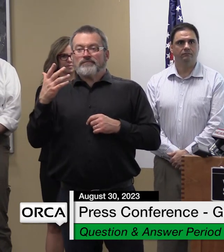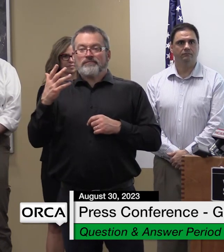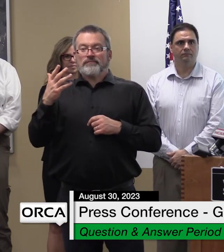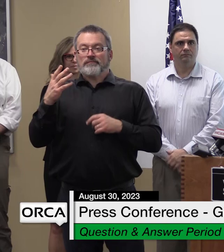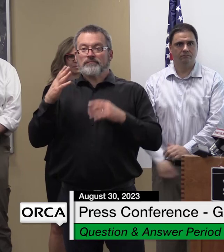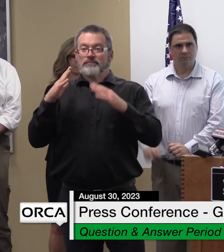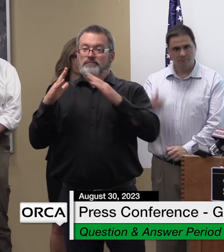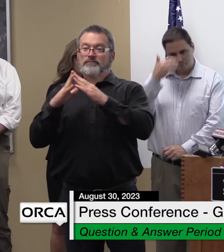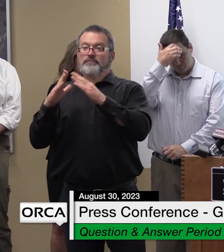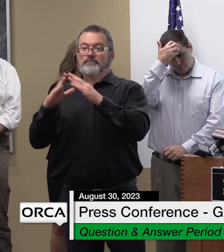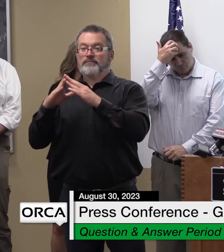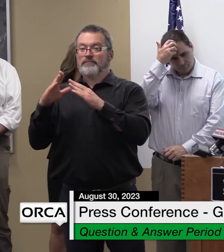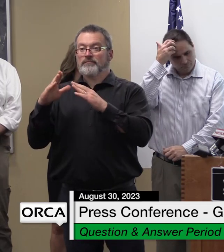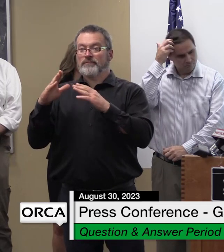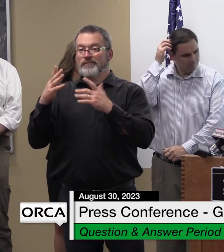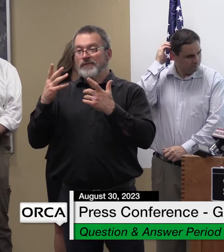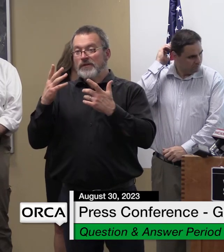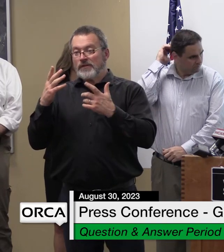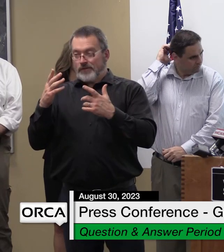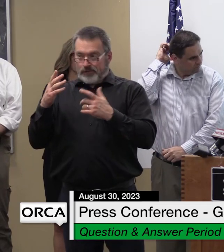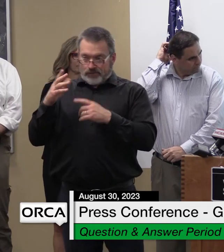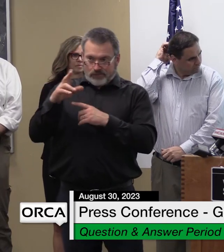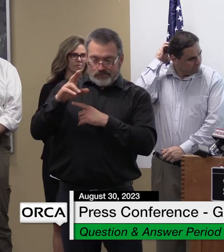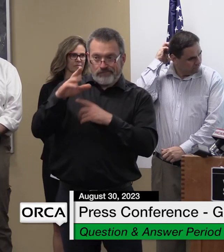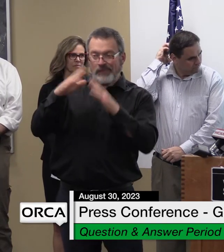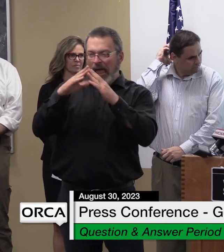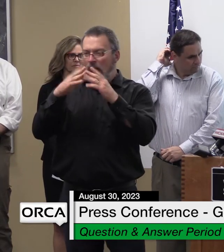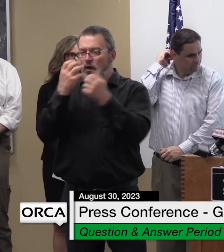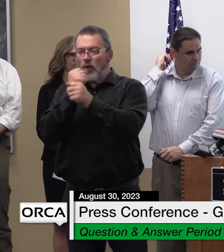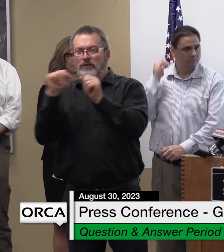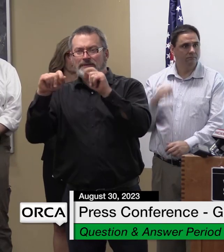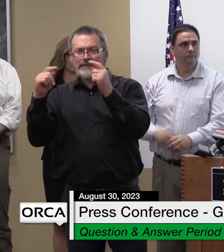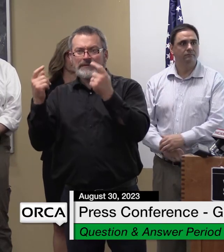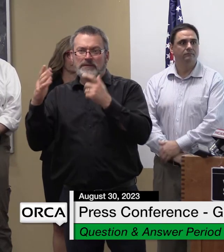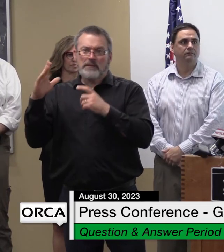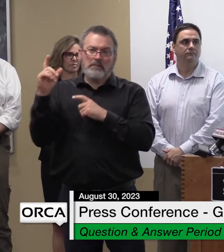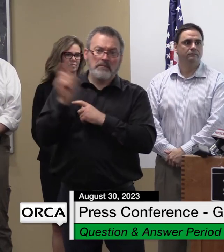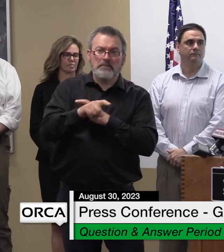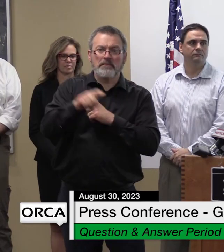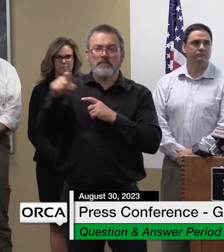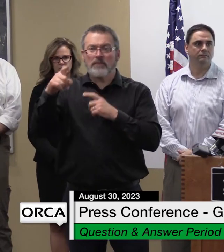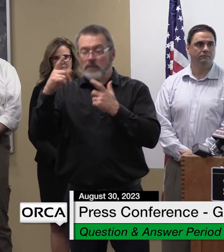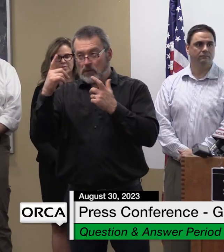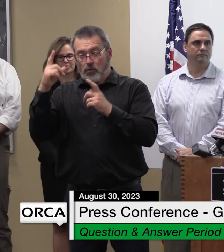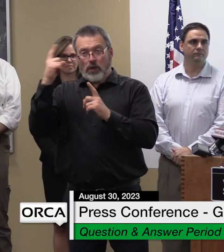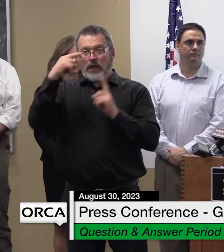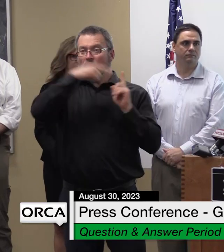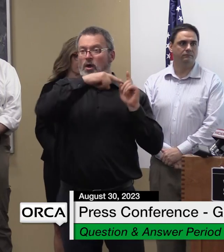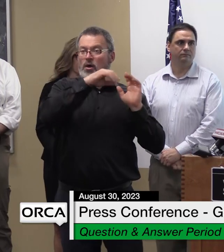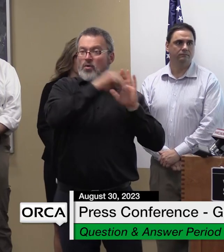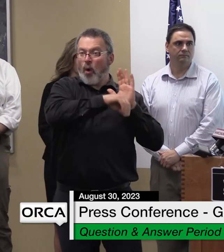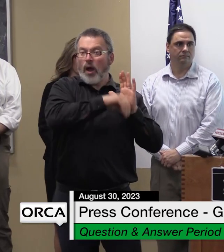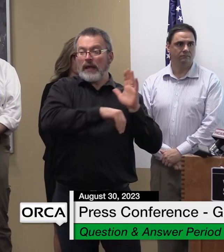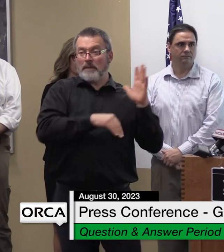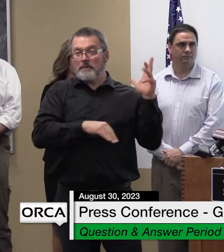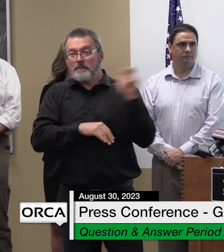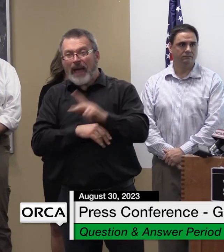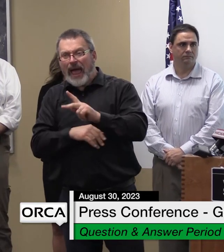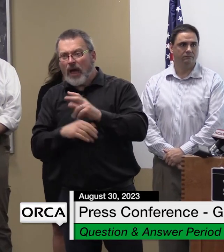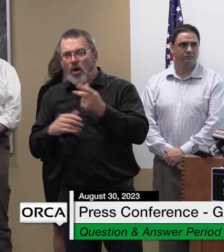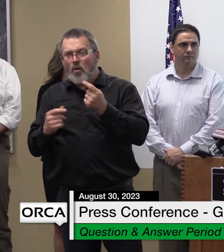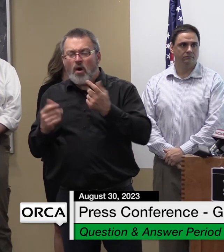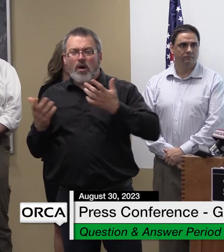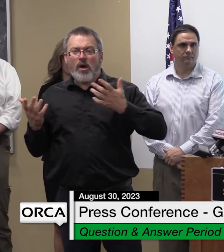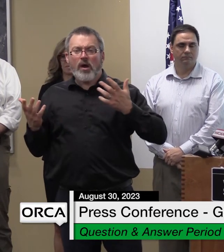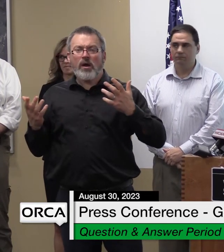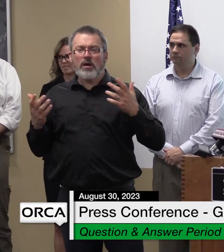affected by Idalia as people came up here and helped us going through our emergency? Yeah, if requested, we would be there and try and honor those